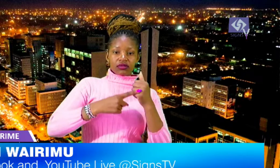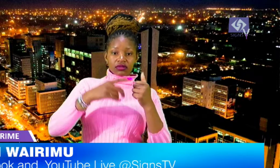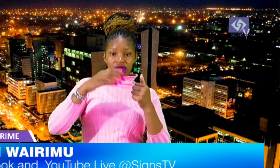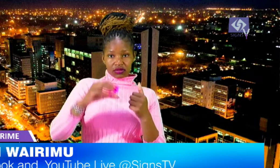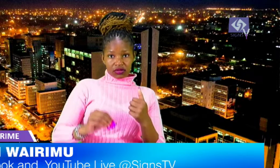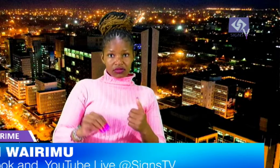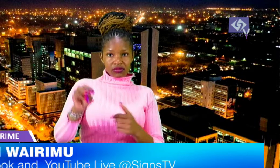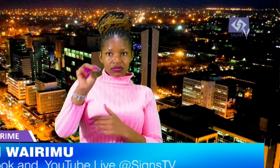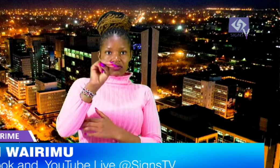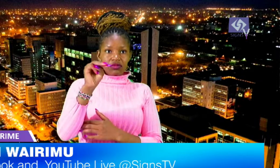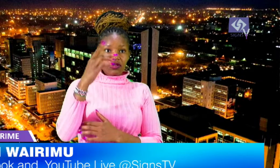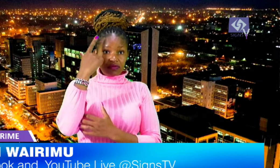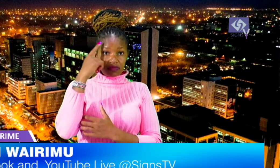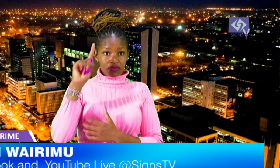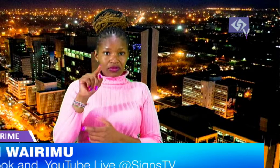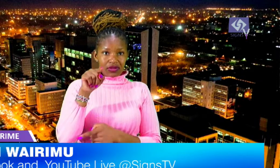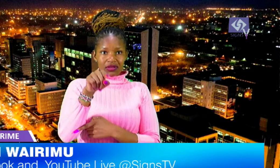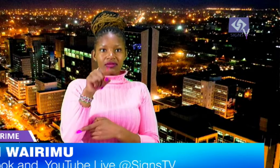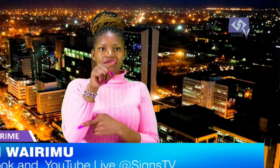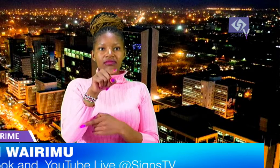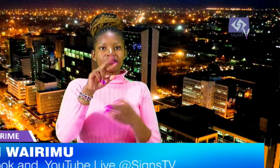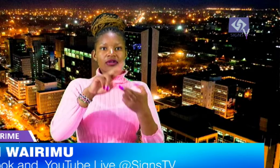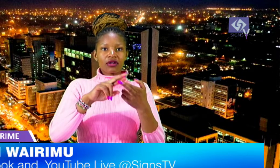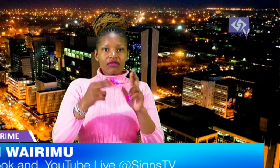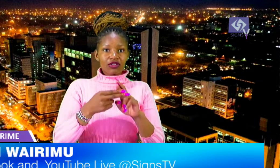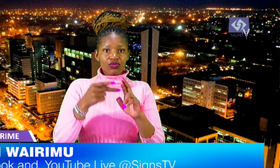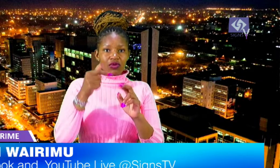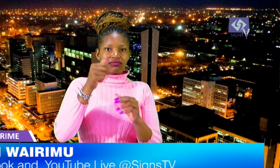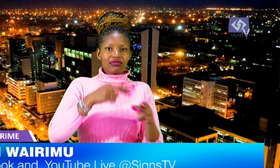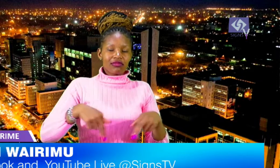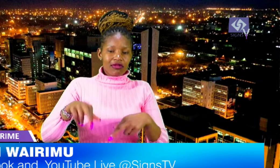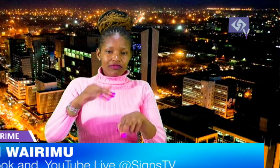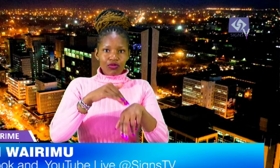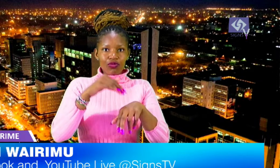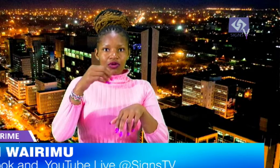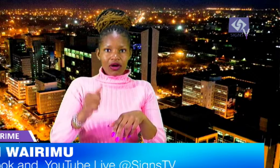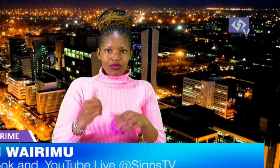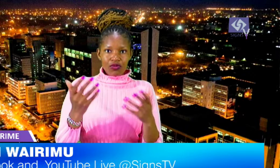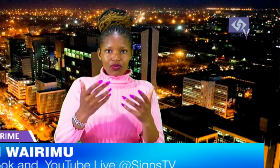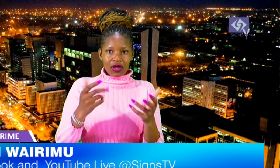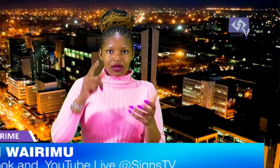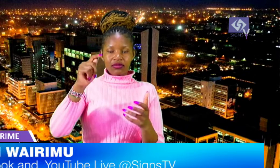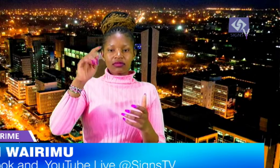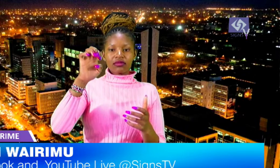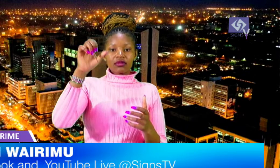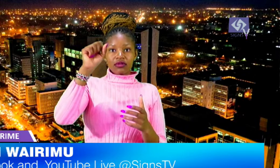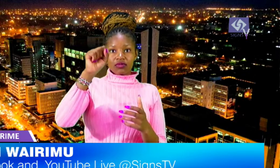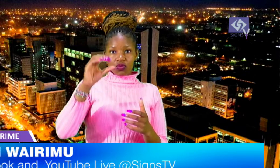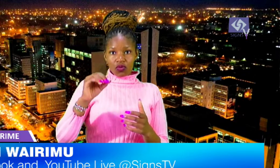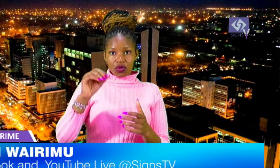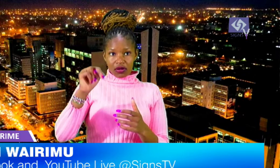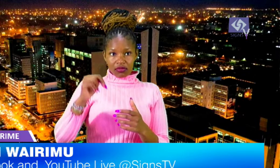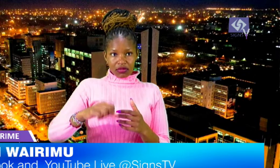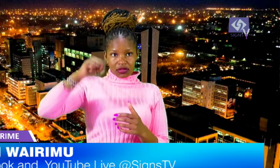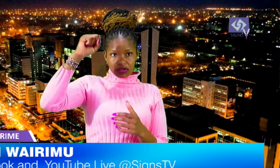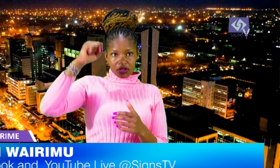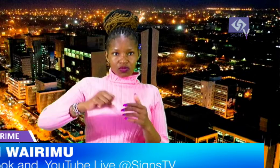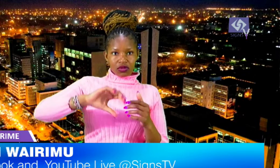The government's allocation of 60 million shillings for the rehabilitation of roads in Teso North constituency